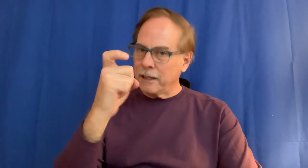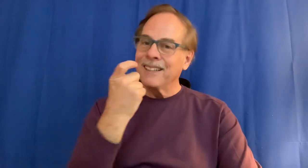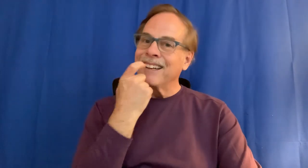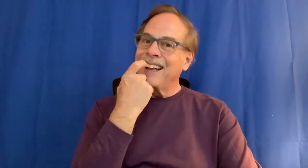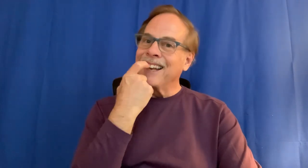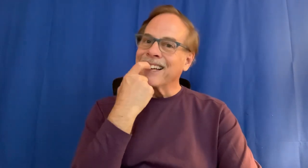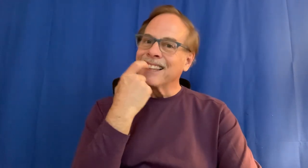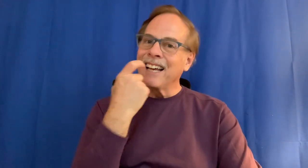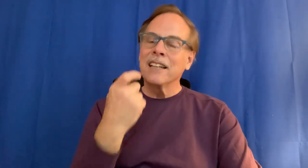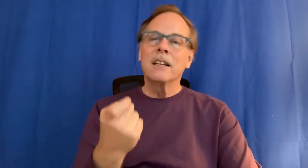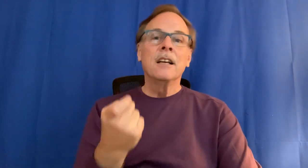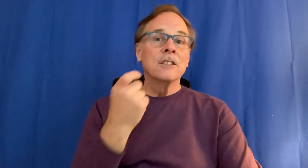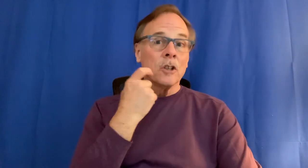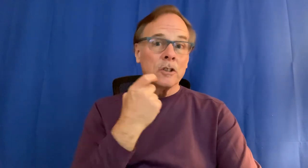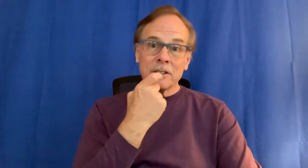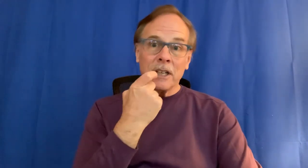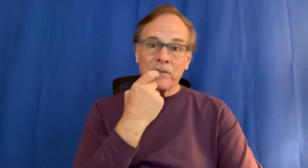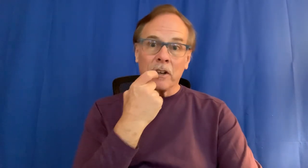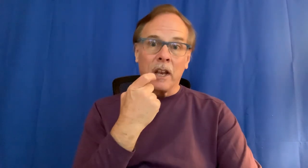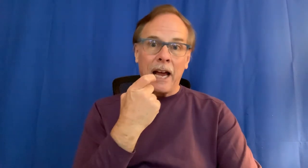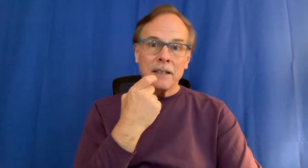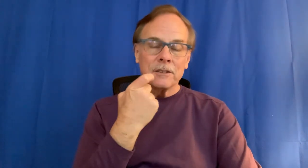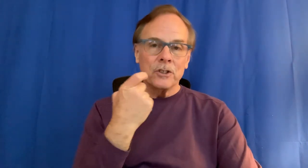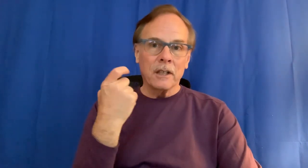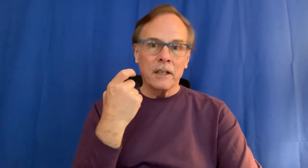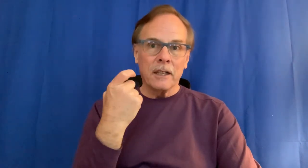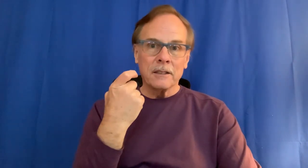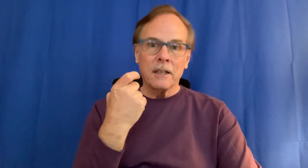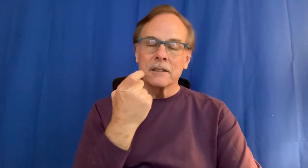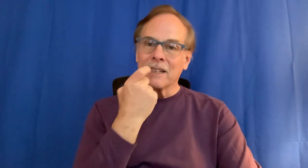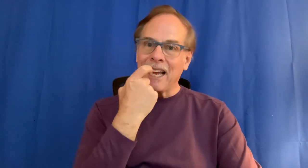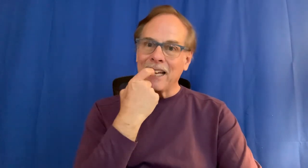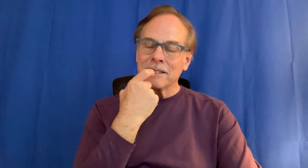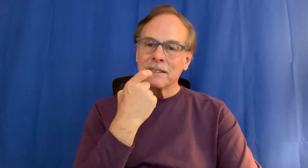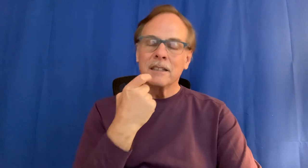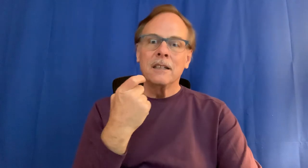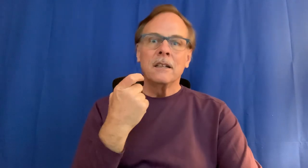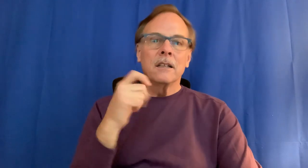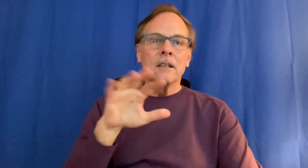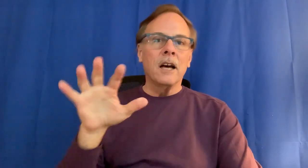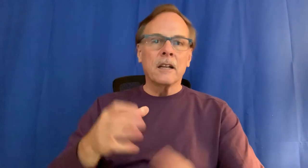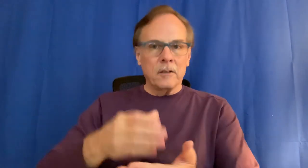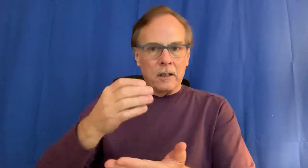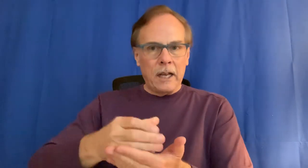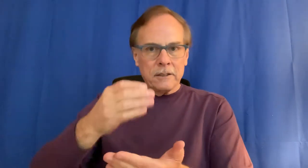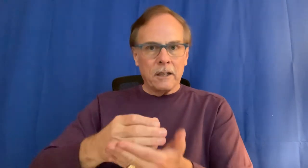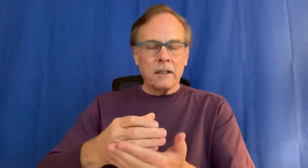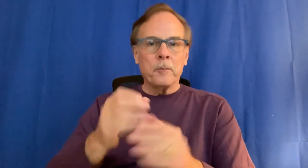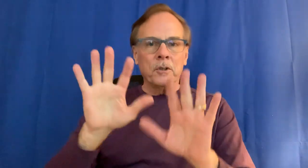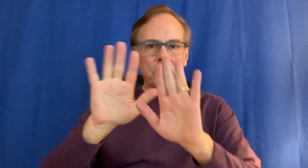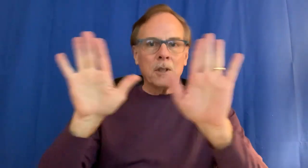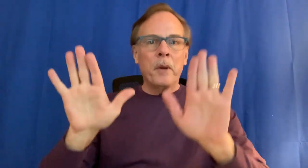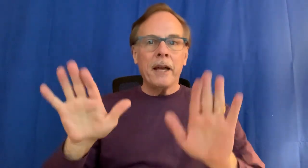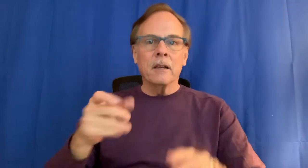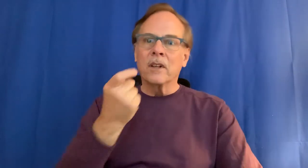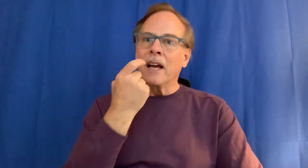hand, like that. It's also the sign for glass, G-L-A-S-S, glass. Not a glass like that, but just a pane of glass,